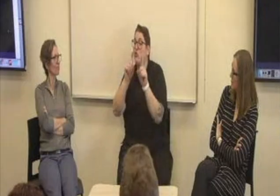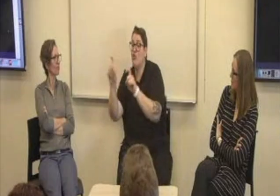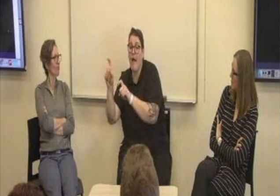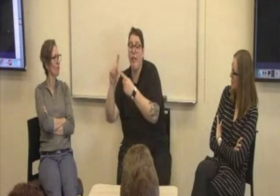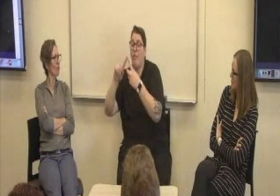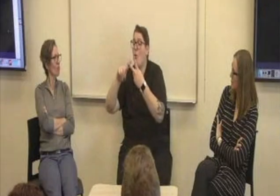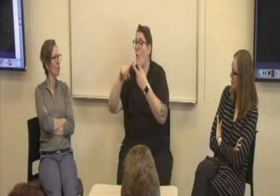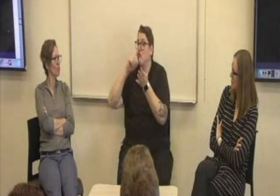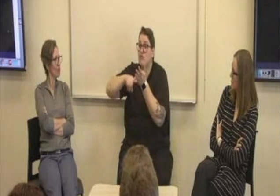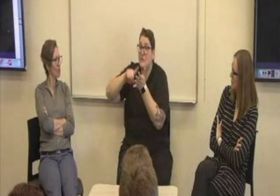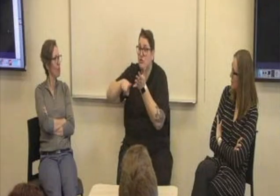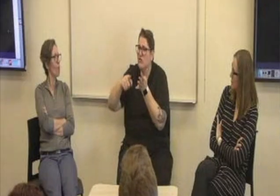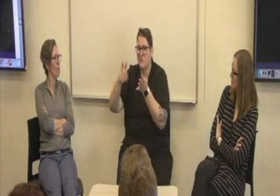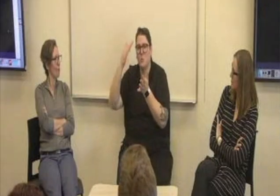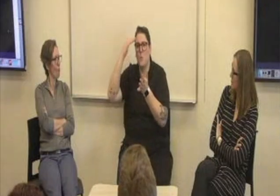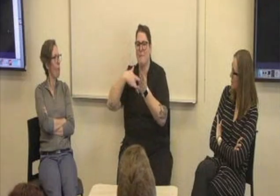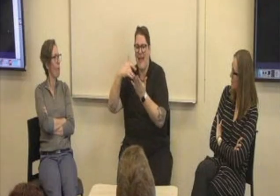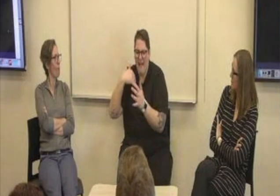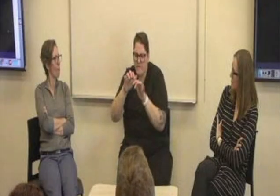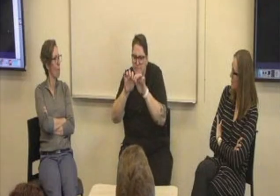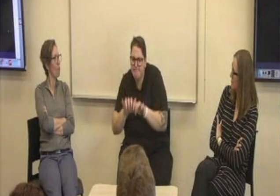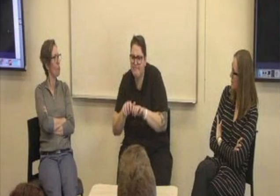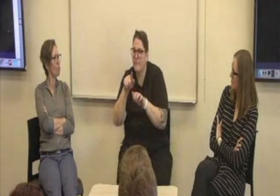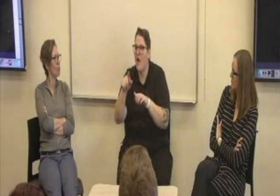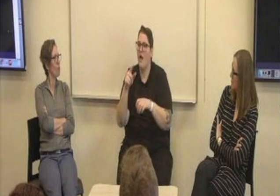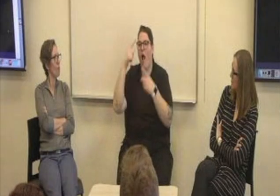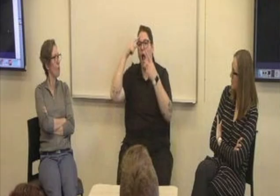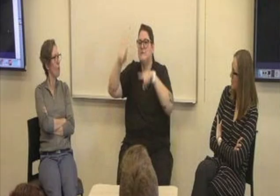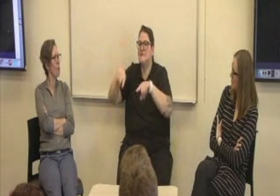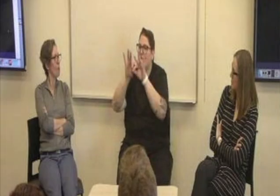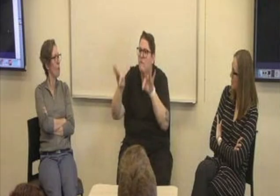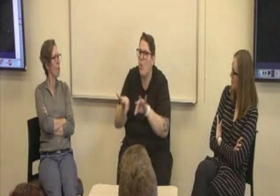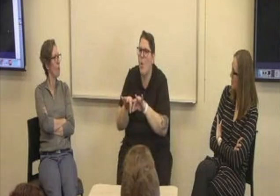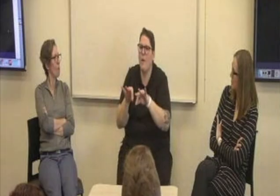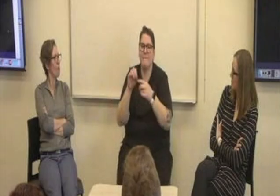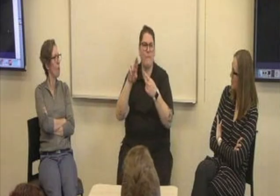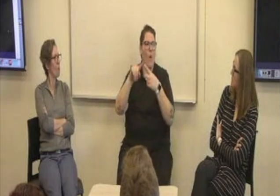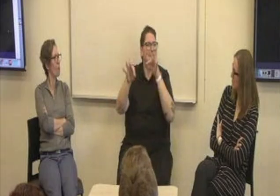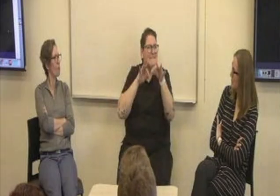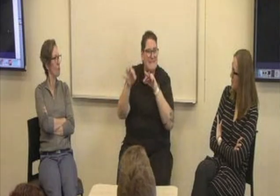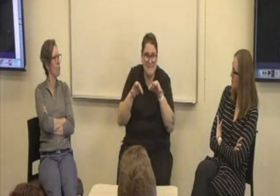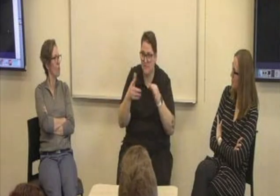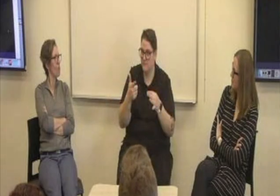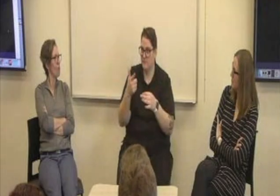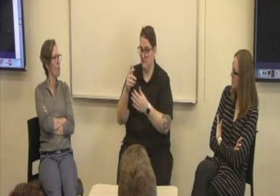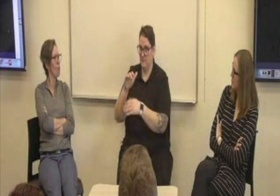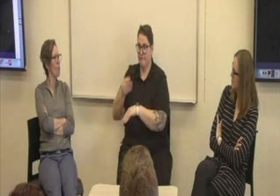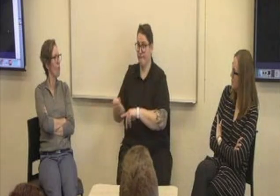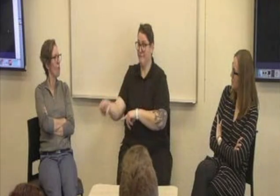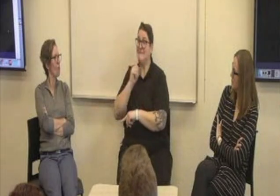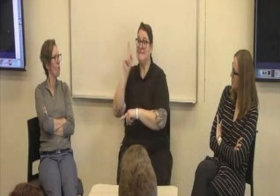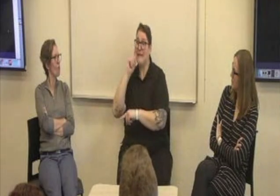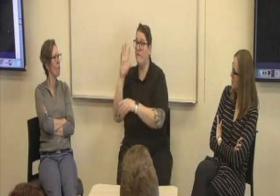past, sometimes I've gone to clinical testing and research. You know how the hospitals have consent forms